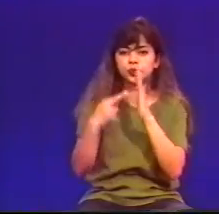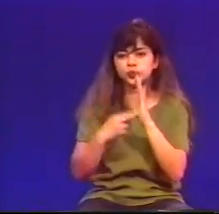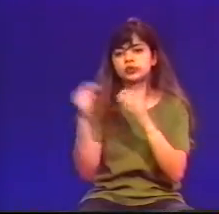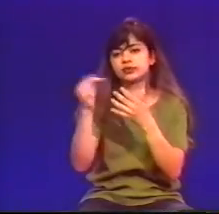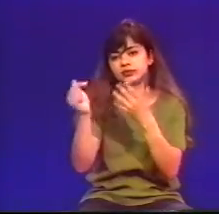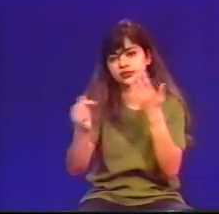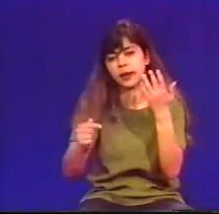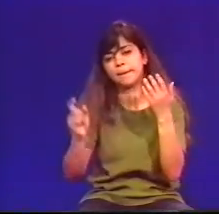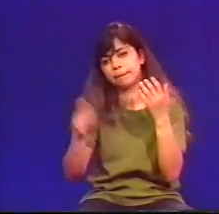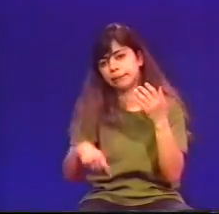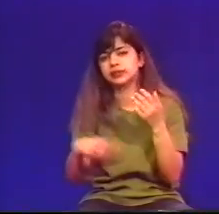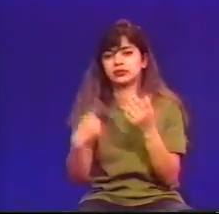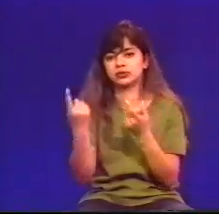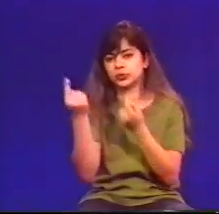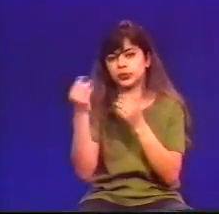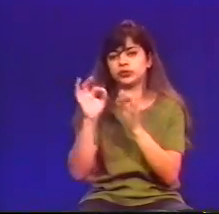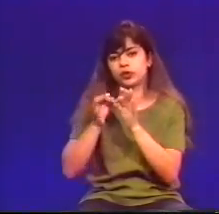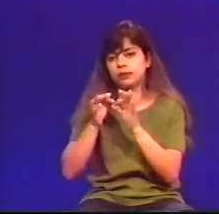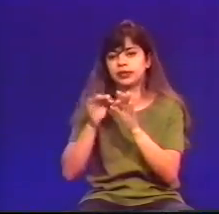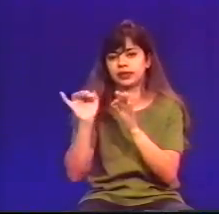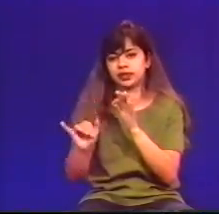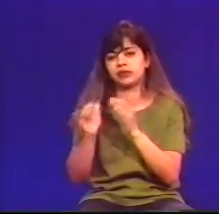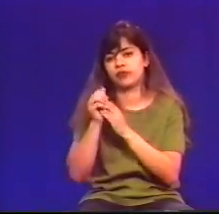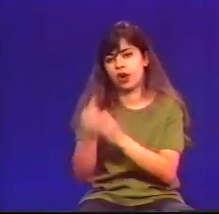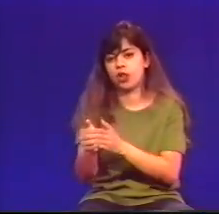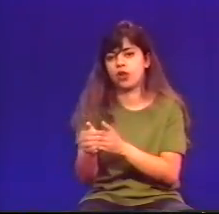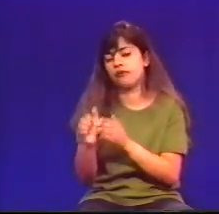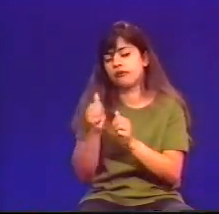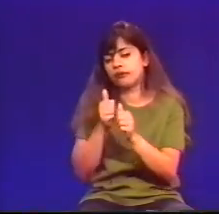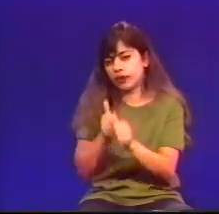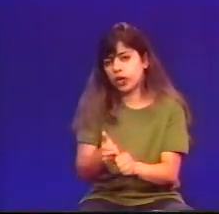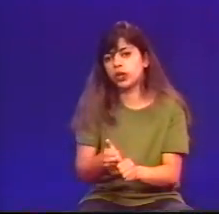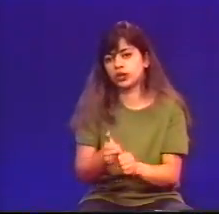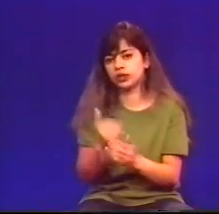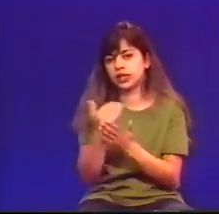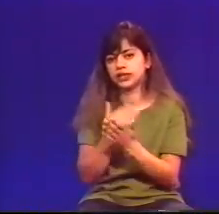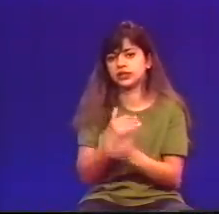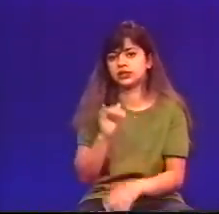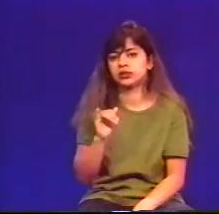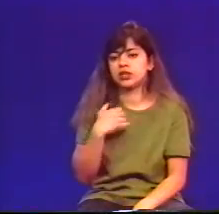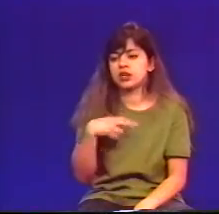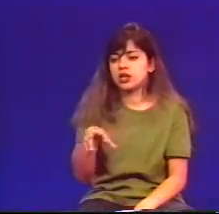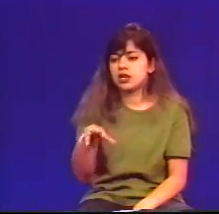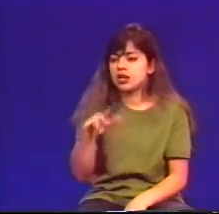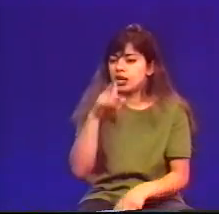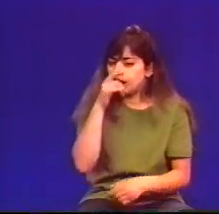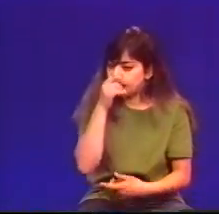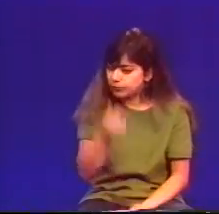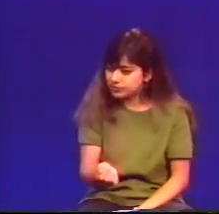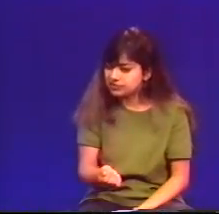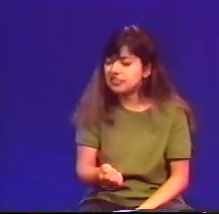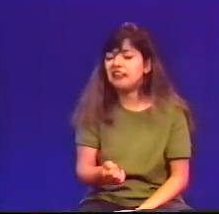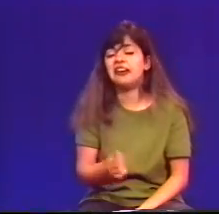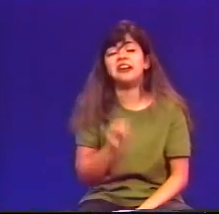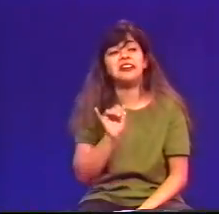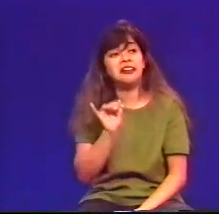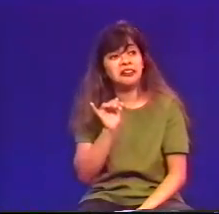interpreters that I just wasn't aware of. That was the first time that that ever really made sense to me.